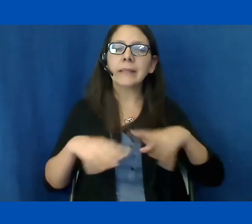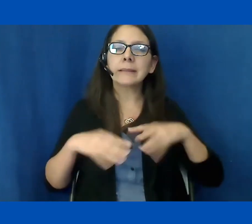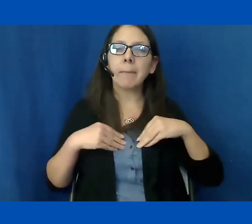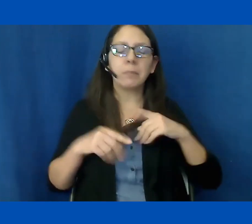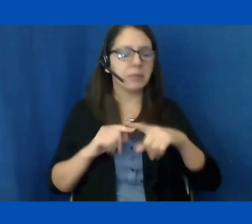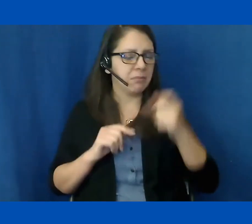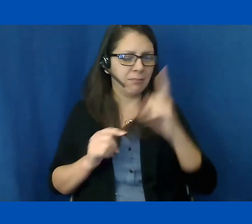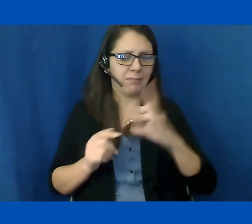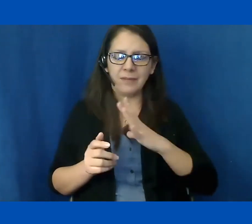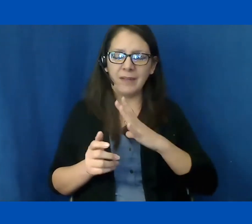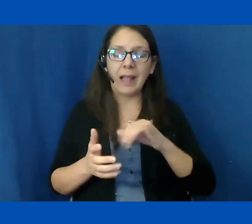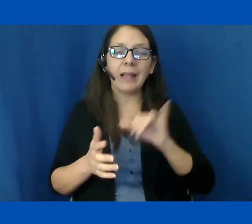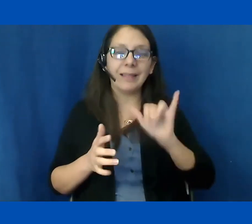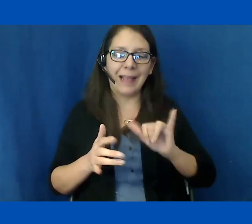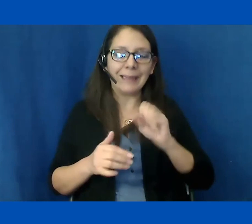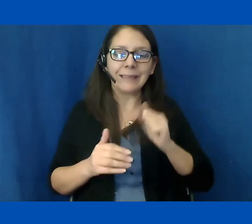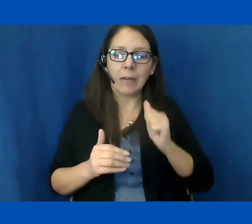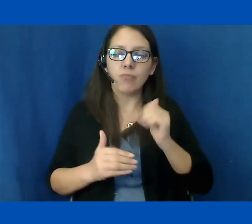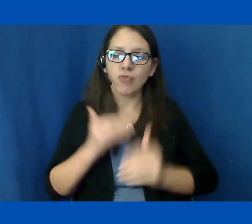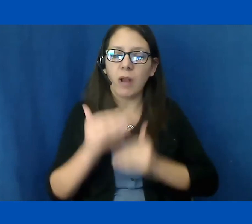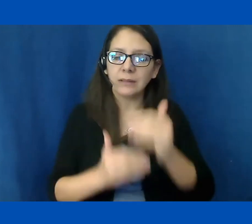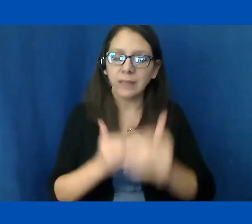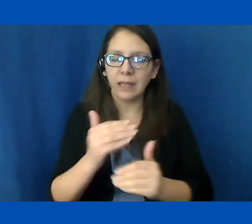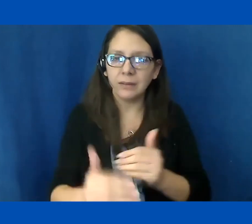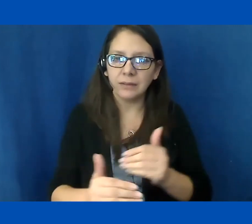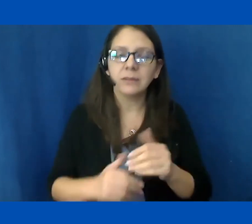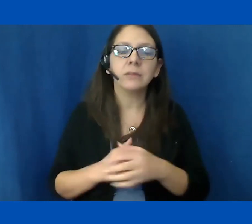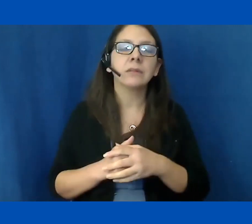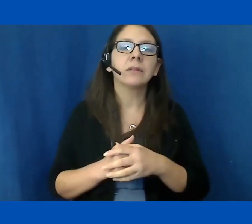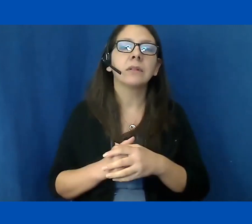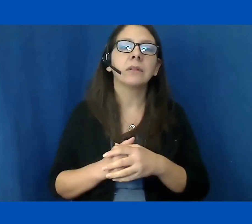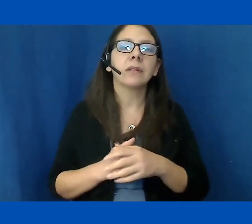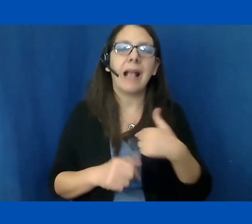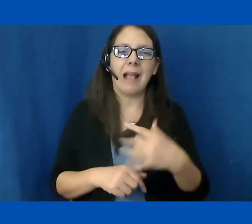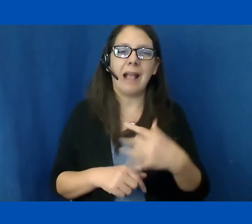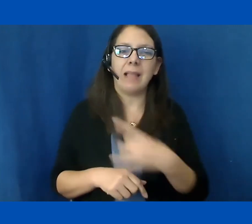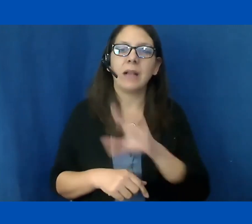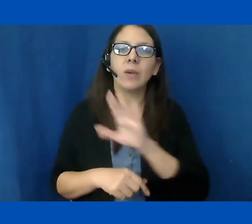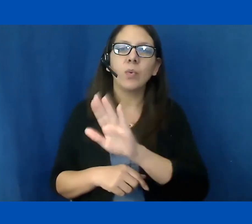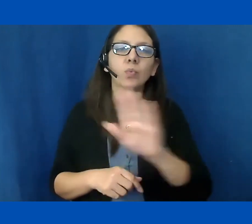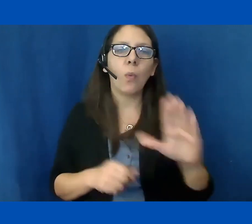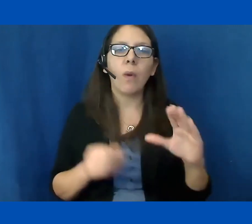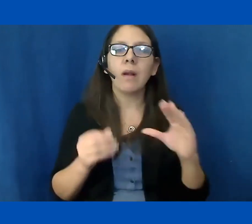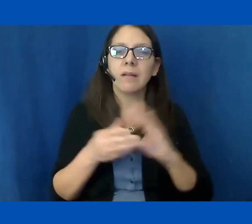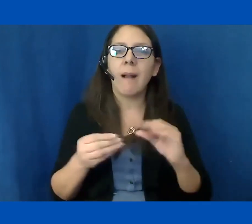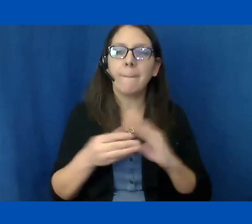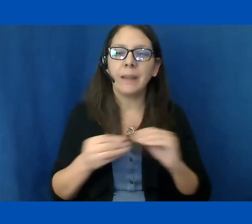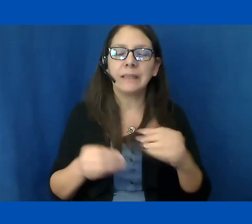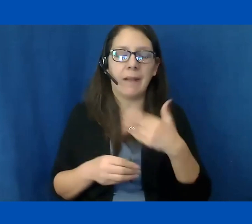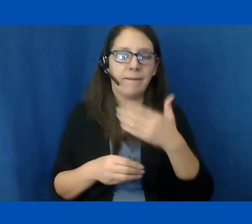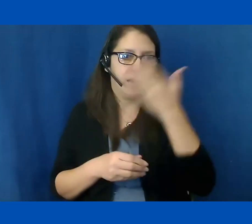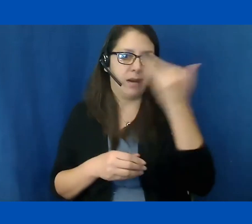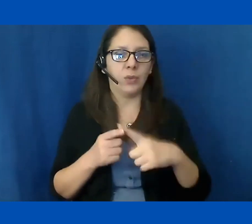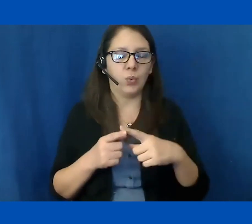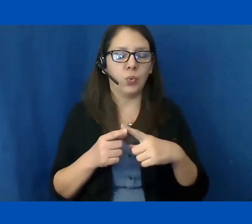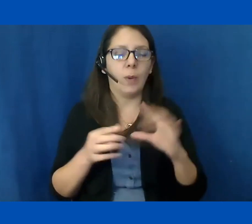Everything in life is a process. So I really like your guys' comments right there because I forgot to mention that on mine too. So